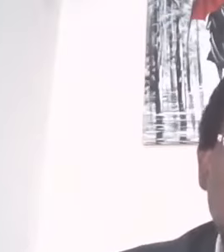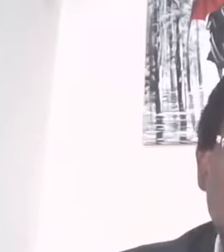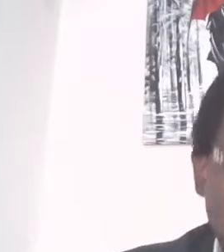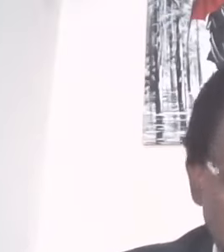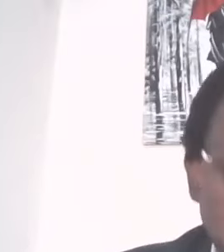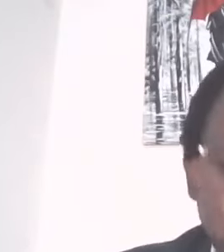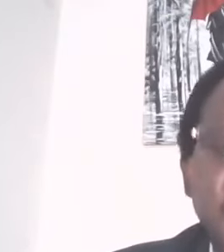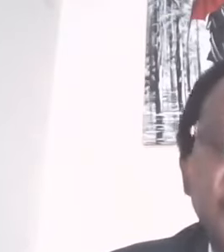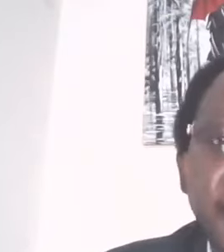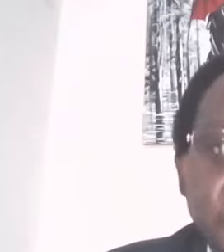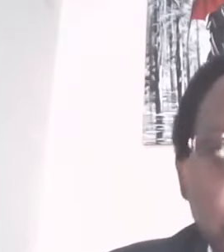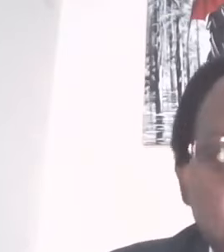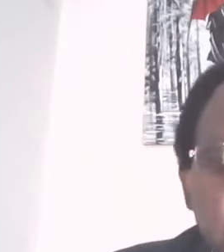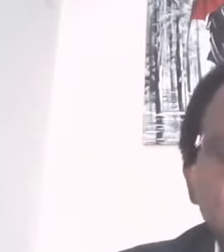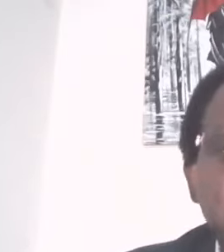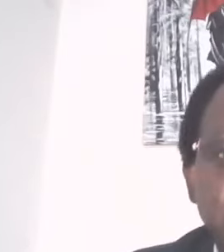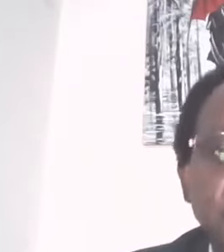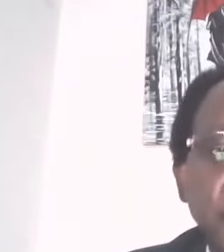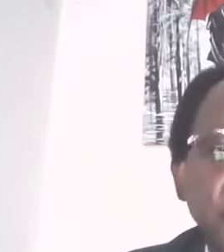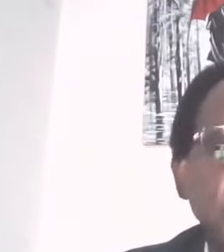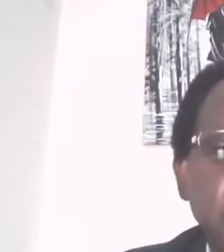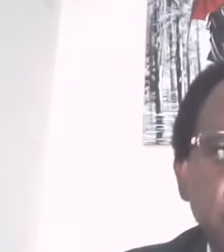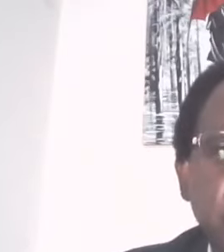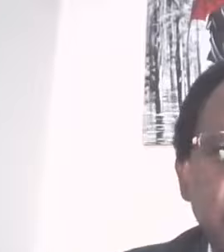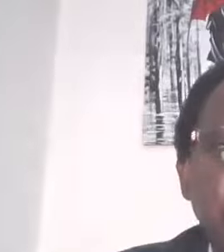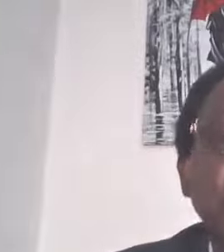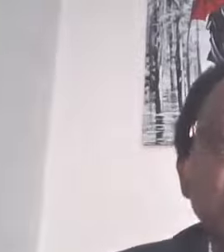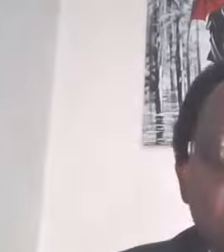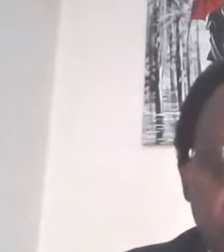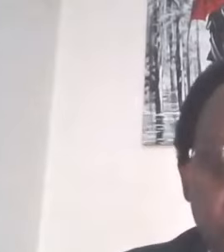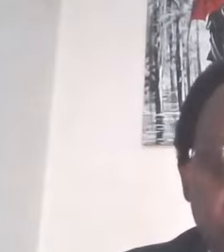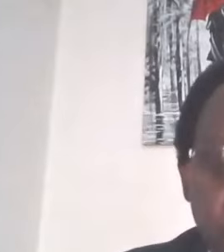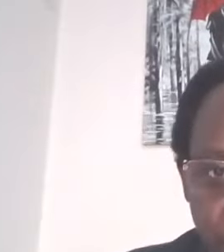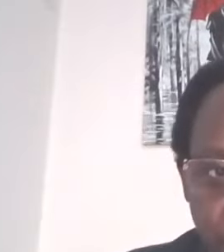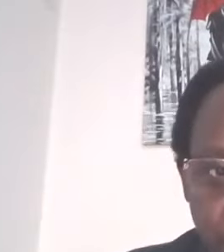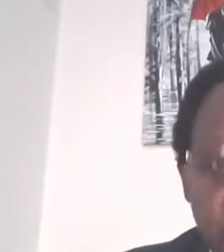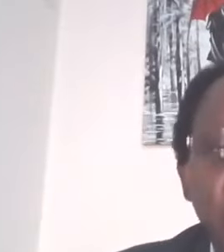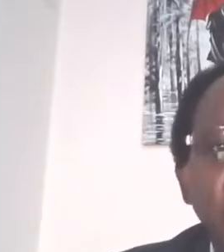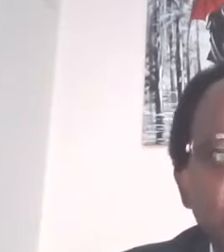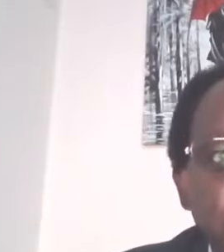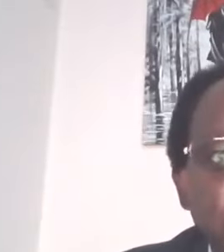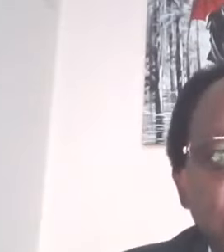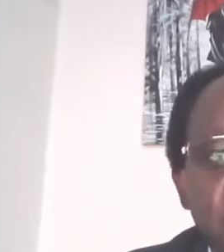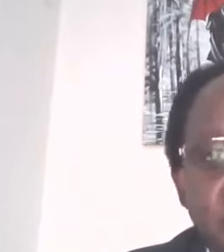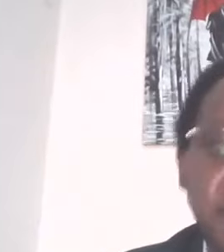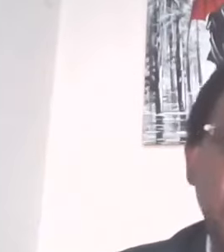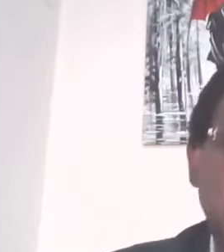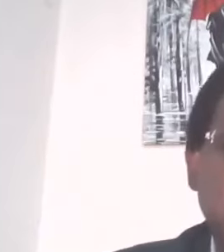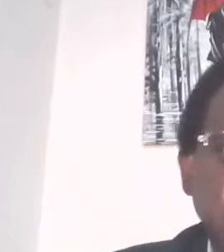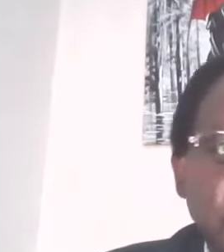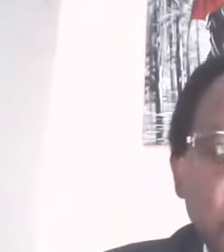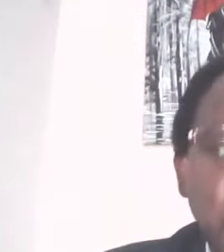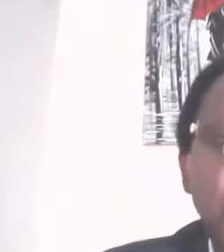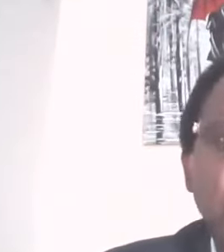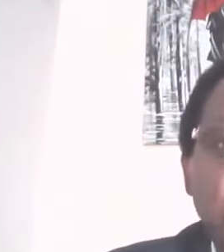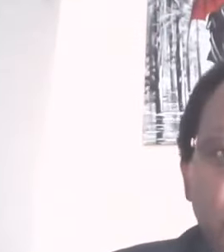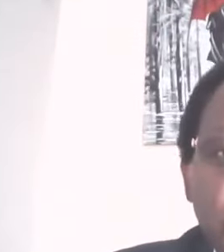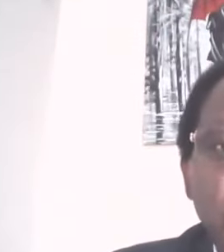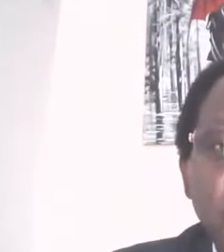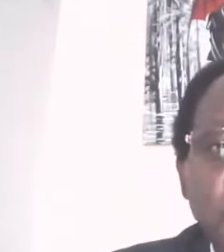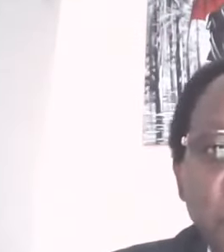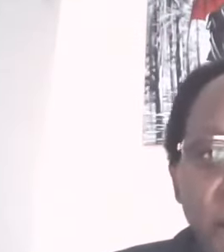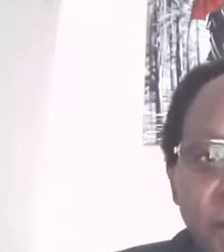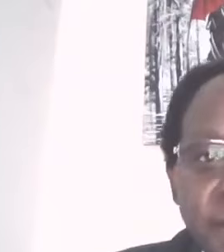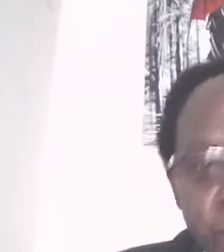entire school fees, want to eat the rent? Who in his right mind? No one, unless of course they're sick. No